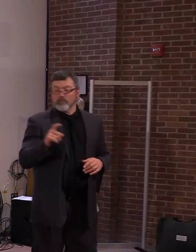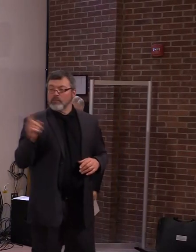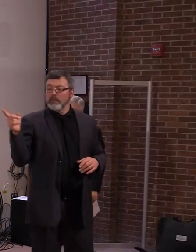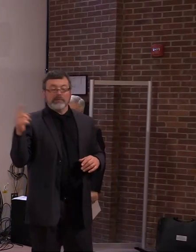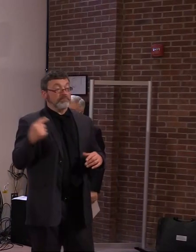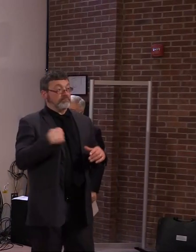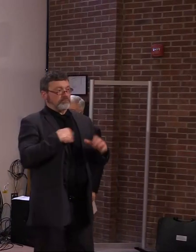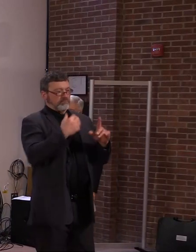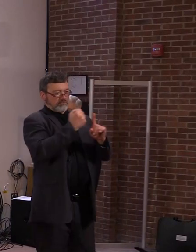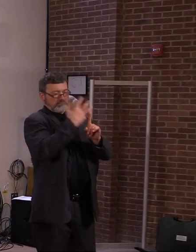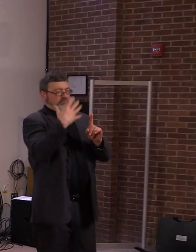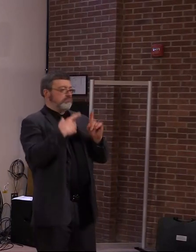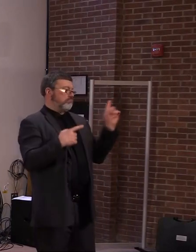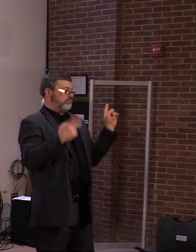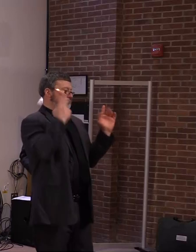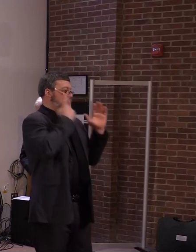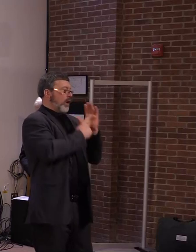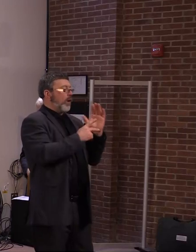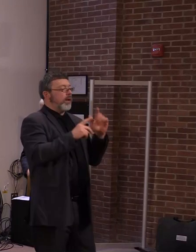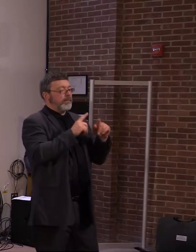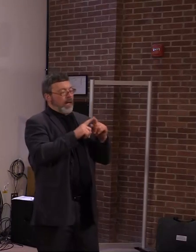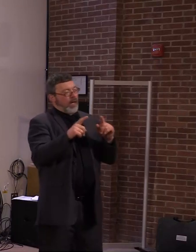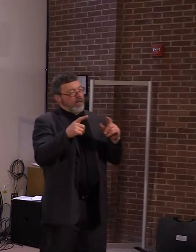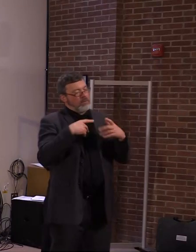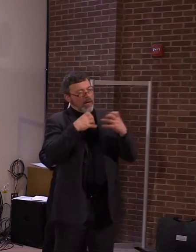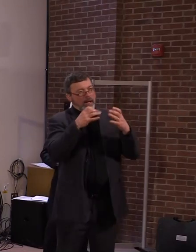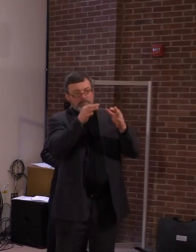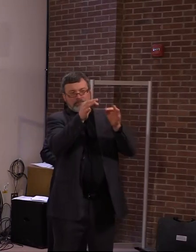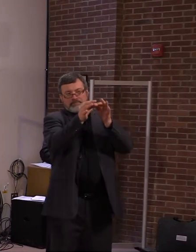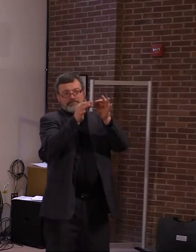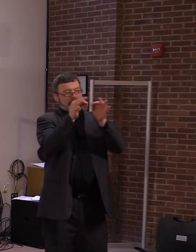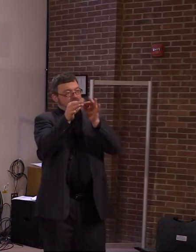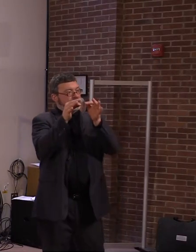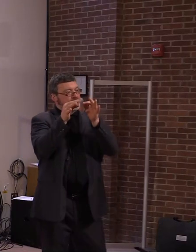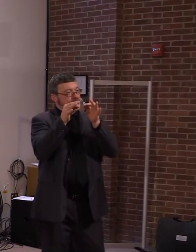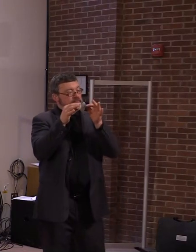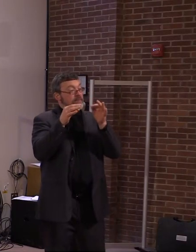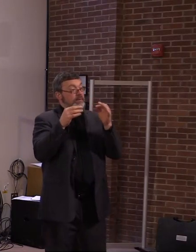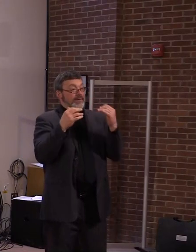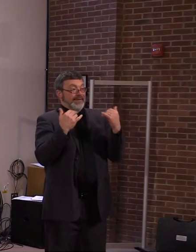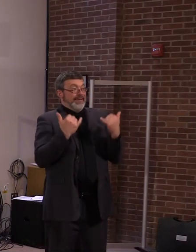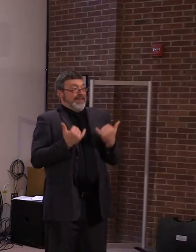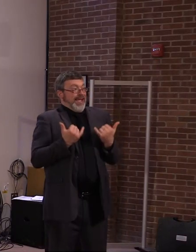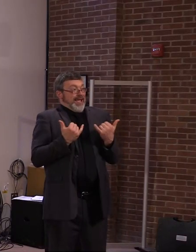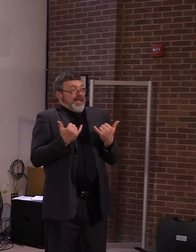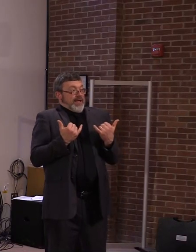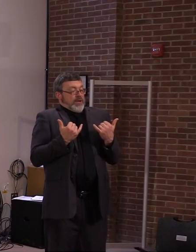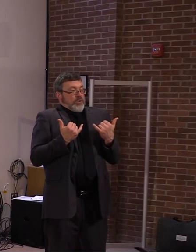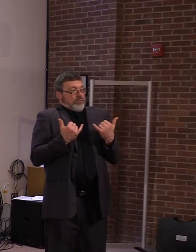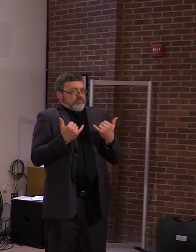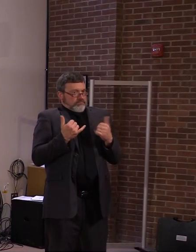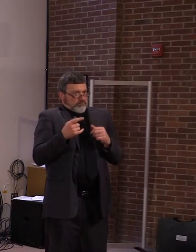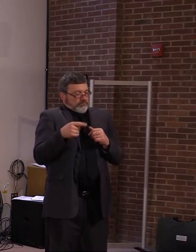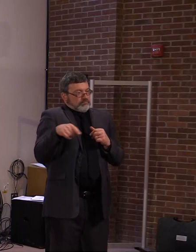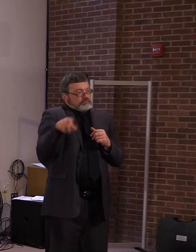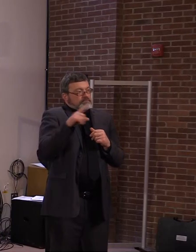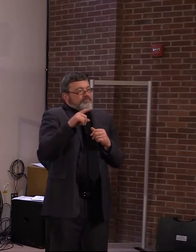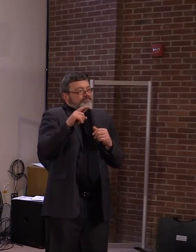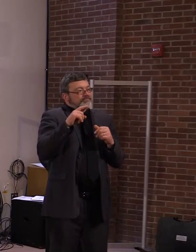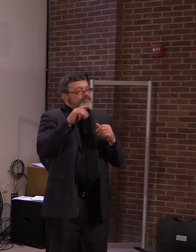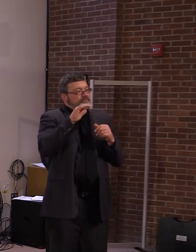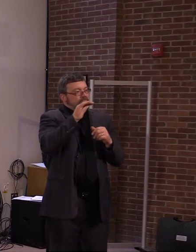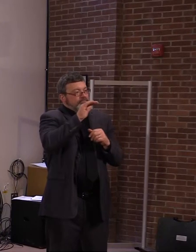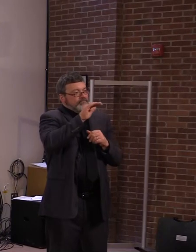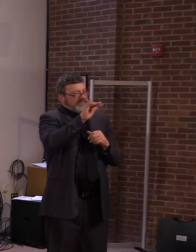want to remind everyone that we are, even during this time, we're still looking to merge a